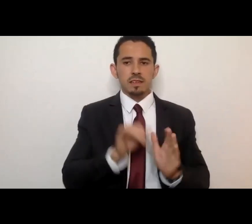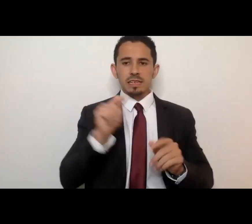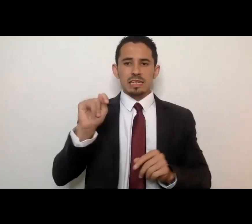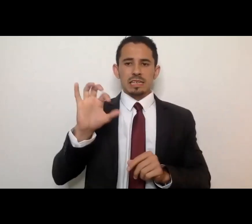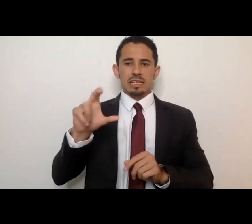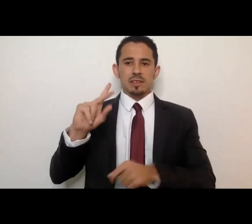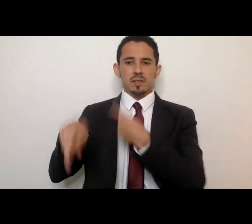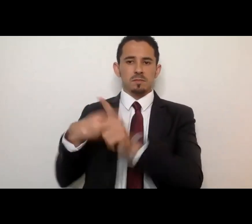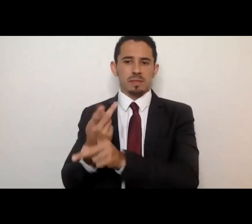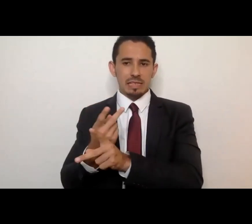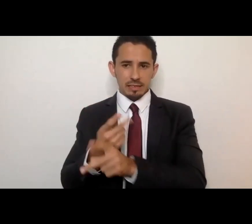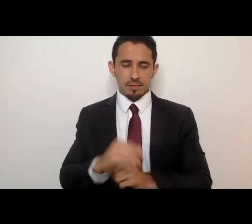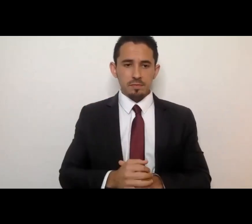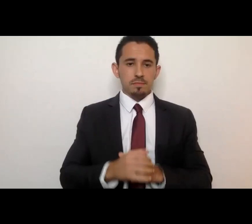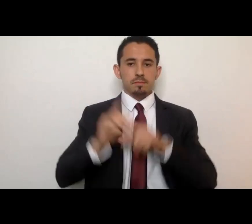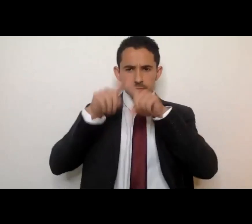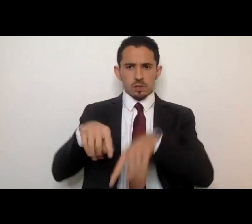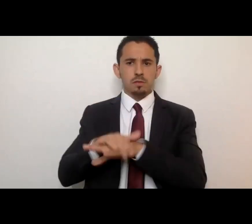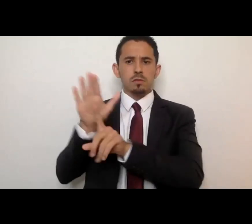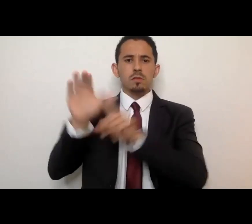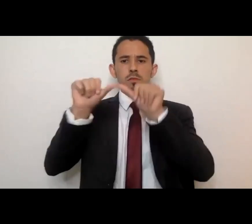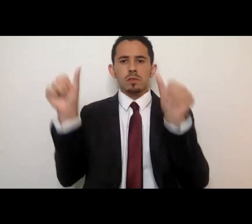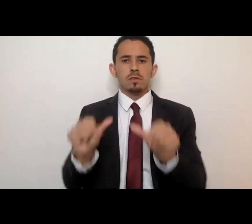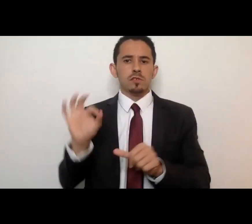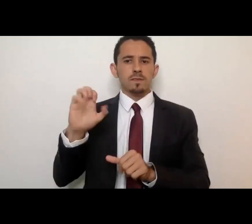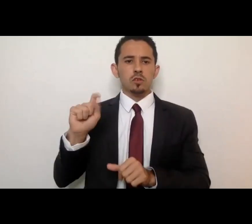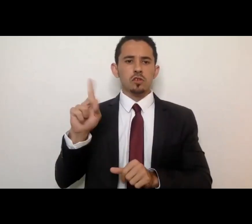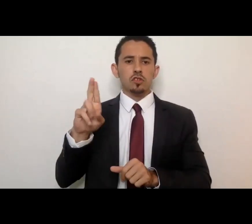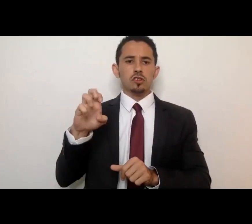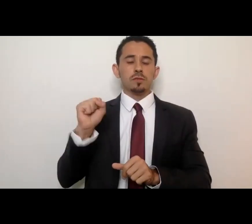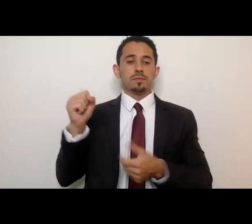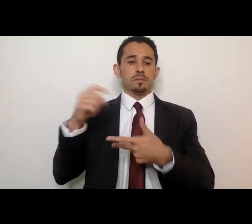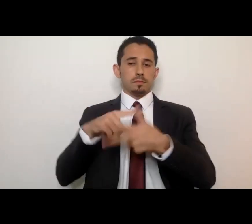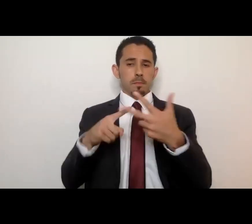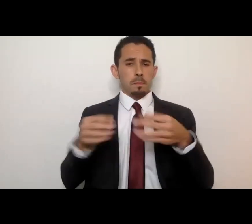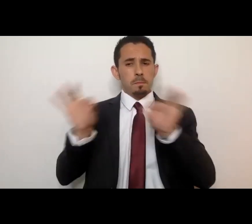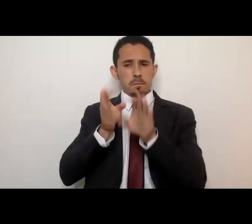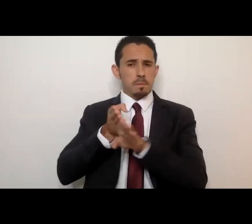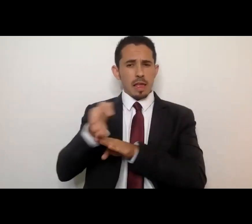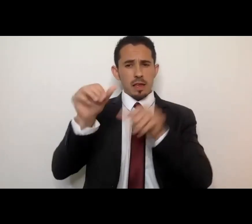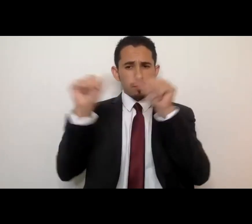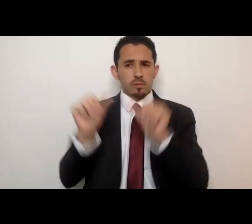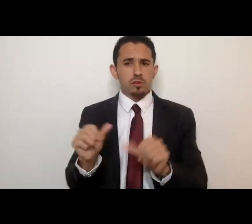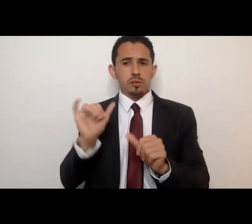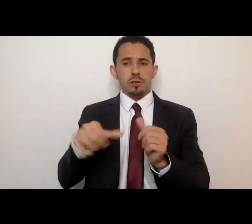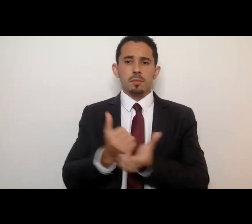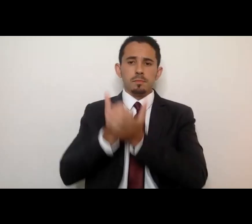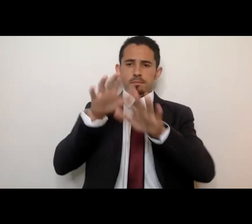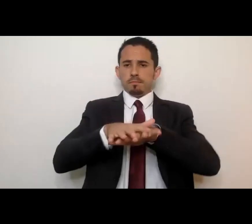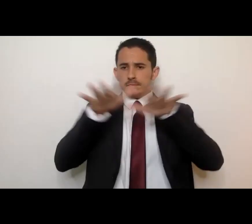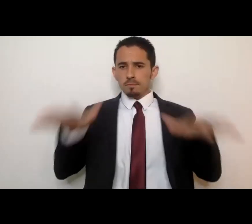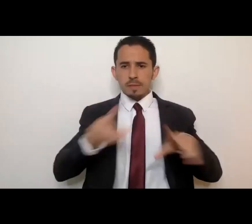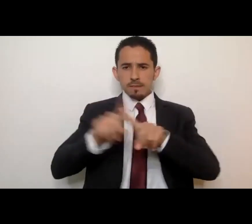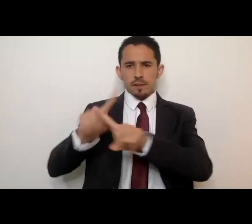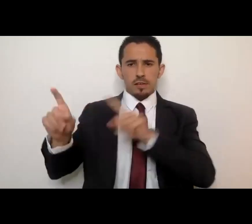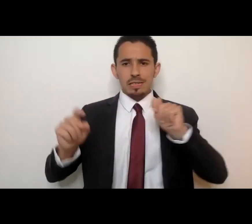Once the ticks were collected, I identified their species. This was based on their morphological features. The main morphological